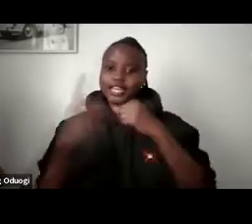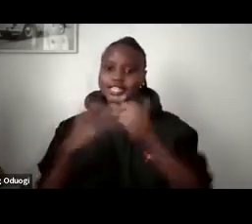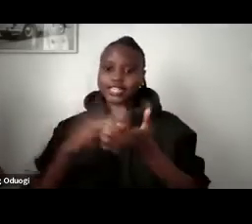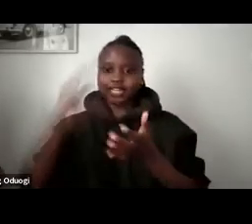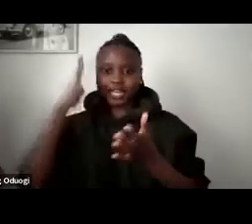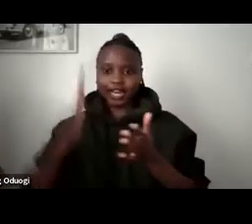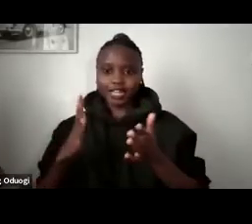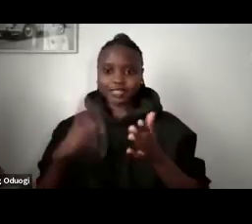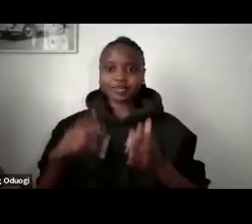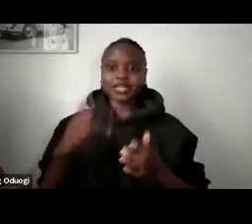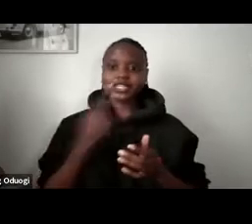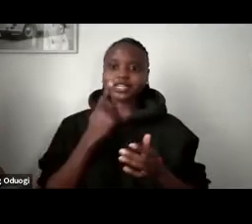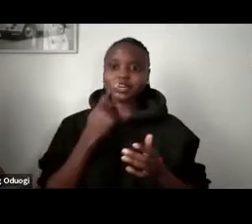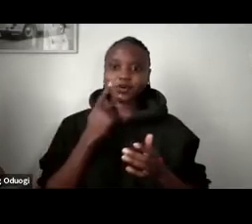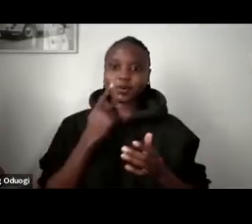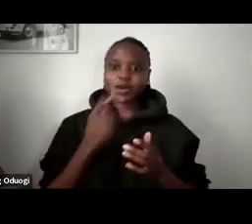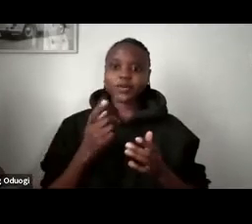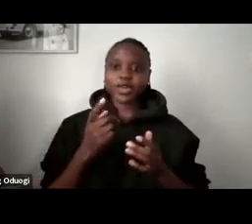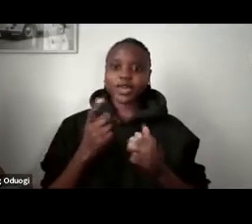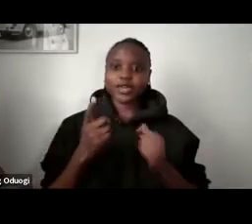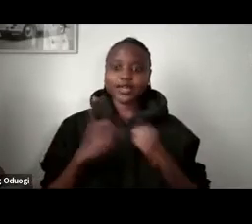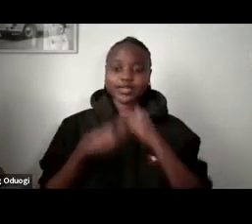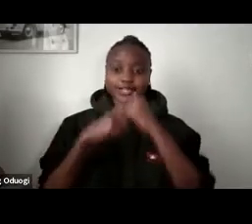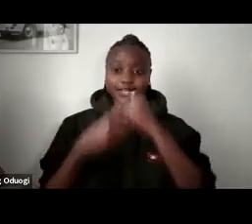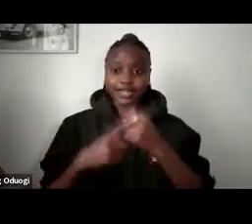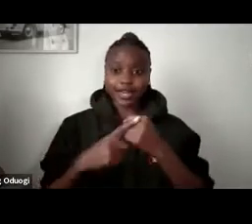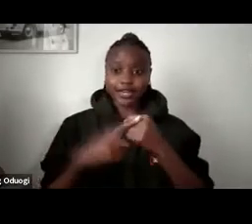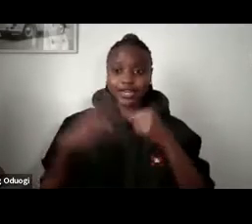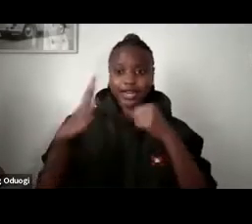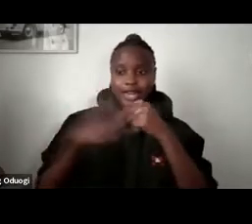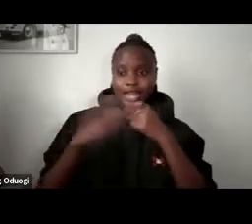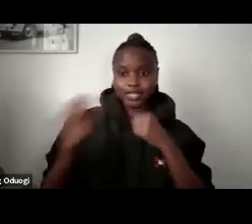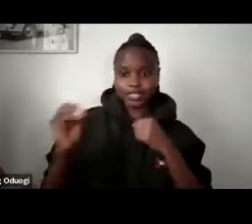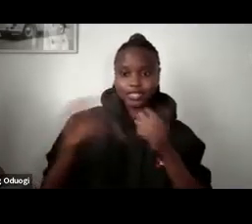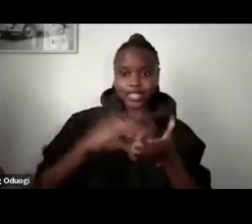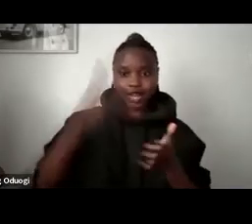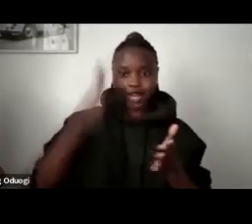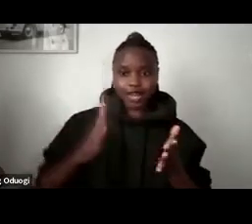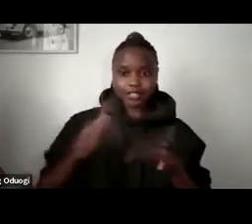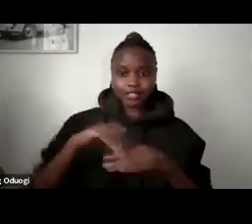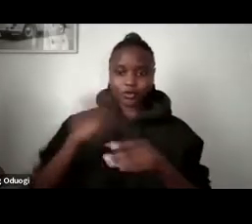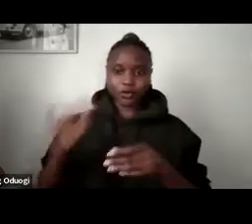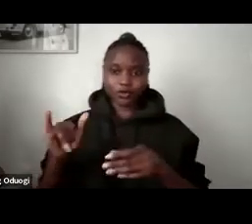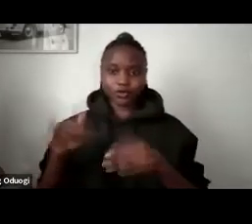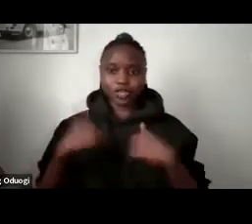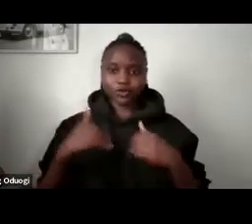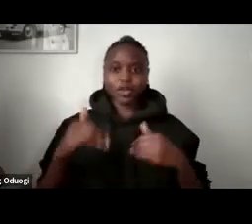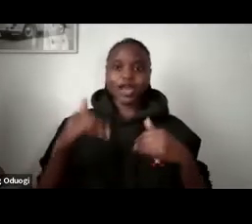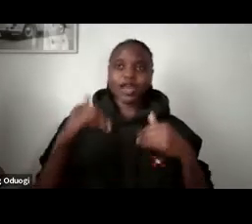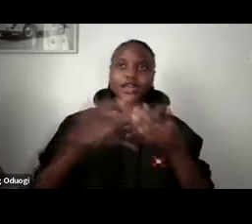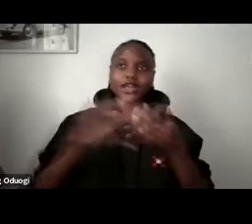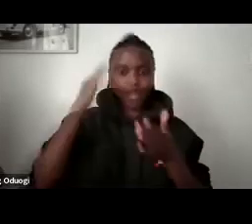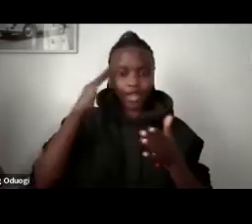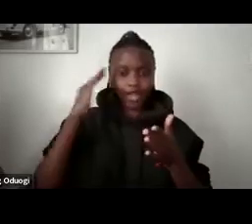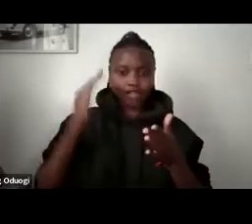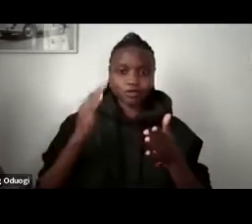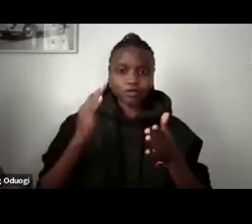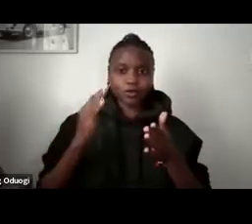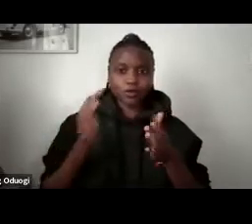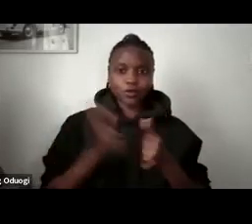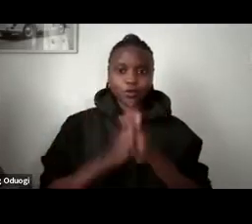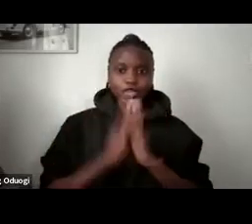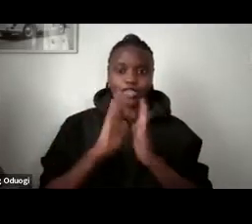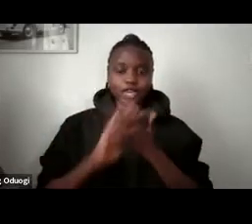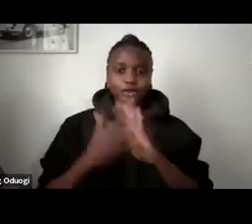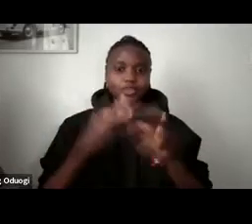We had 690 learners. So out of these, we had learners with and without disabilities. So in